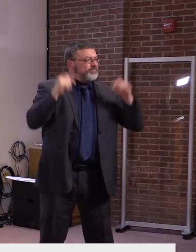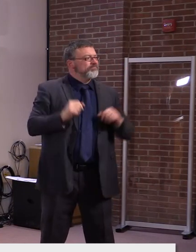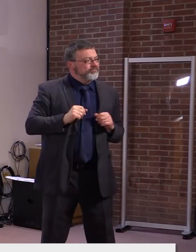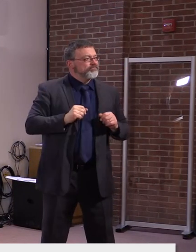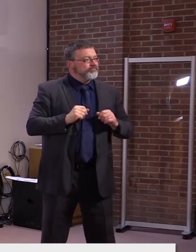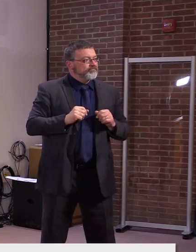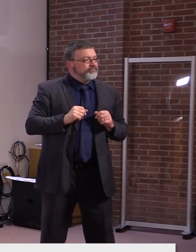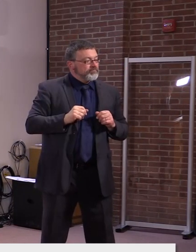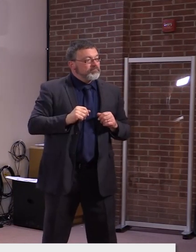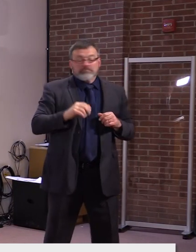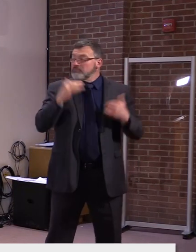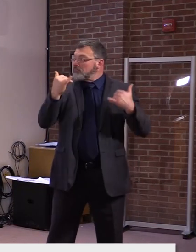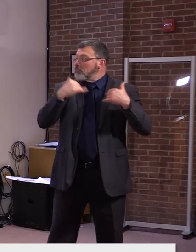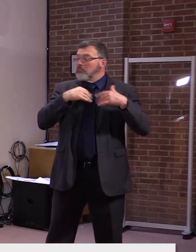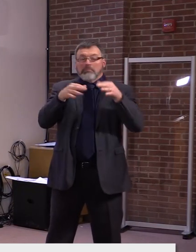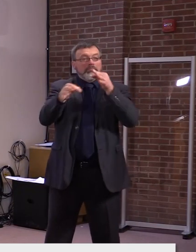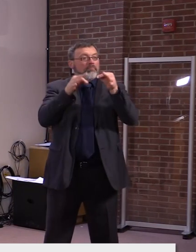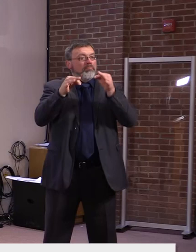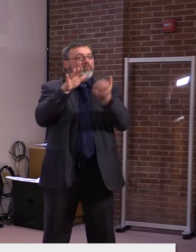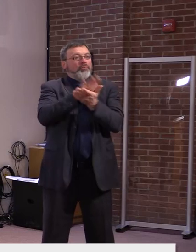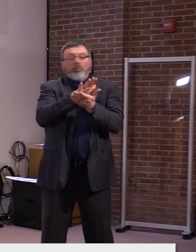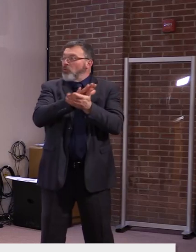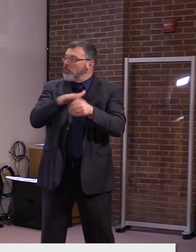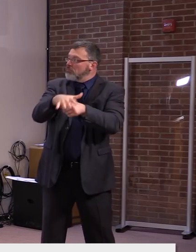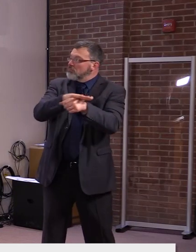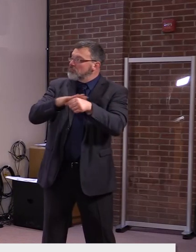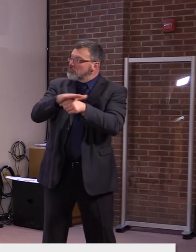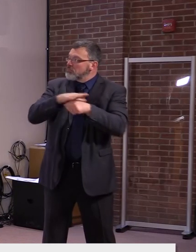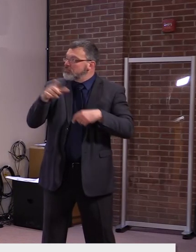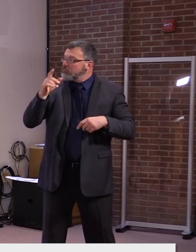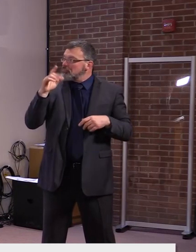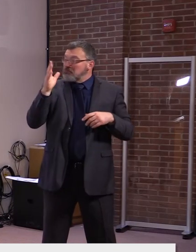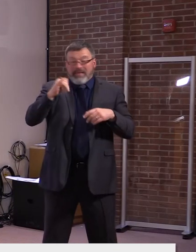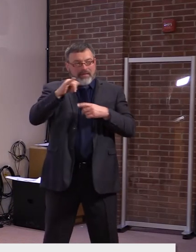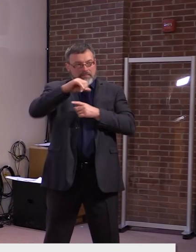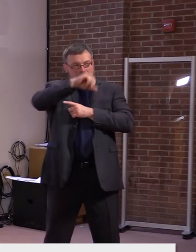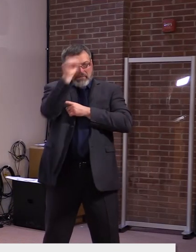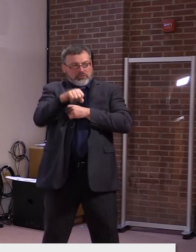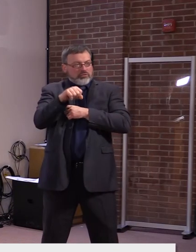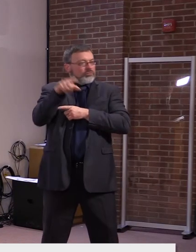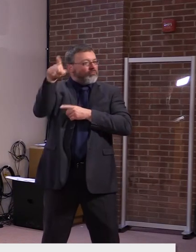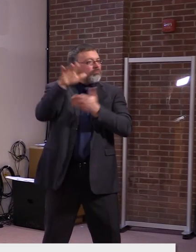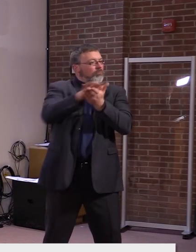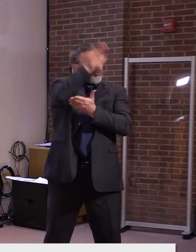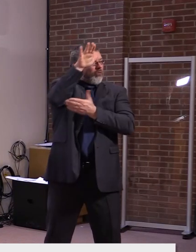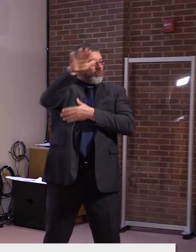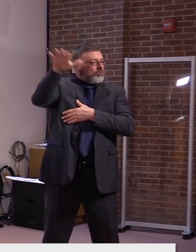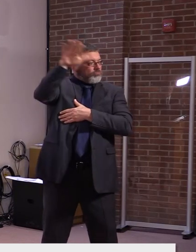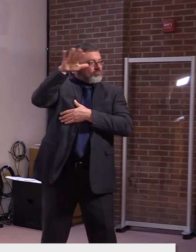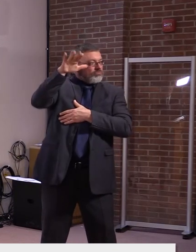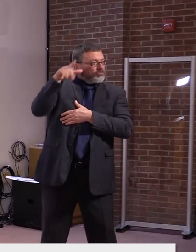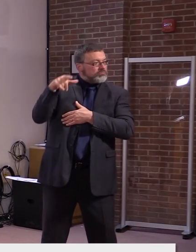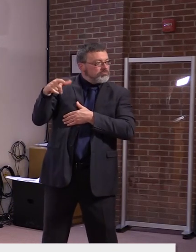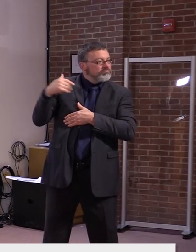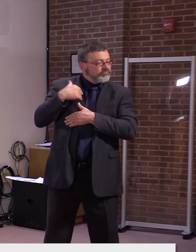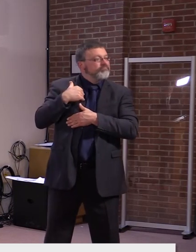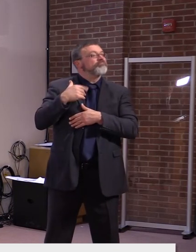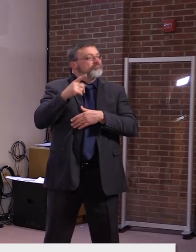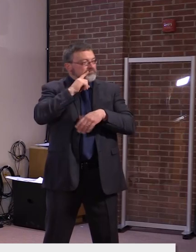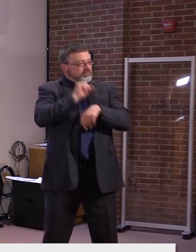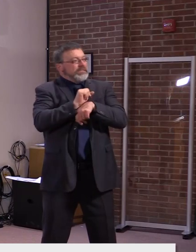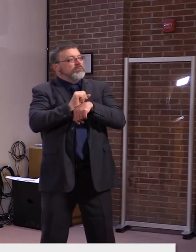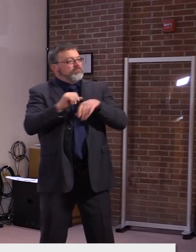numbers for fall of 2021 have been pretty steady. We have 65 new cases this week compared to 63 last